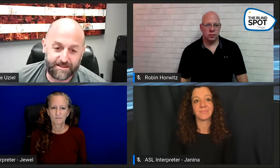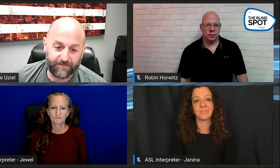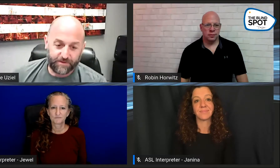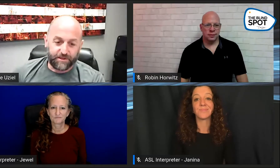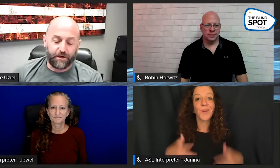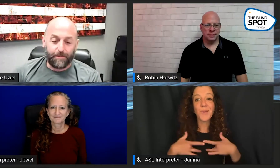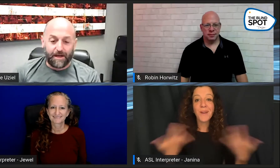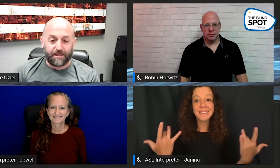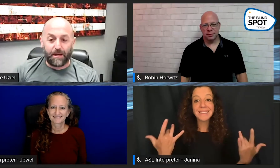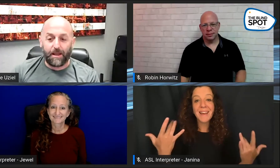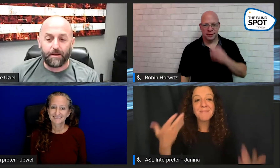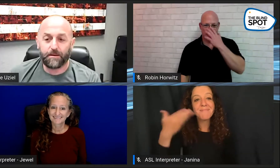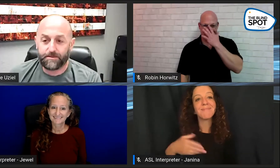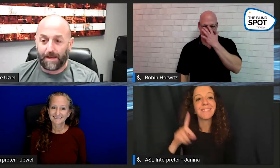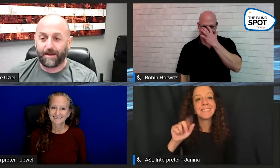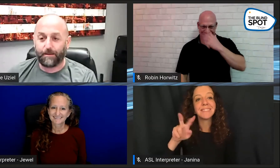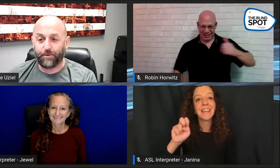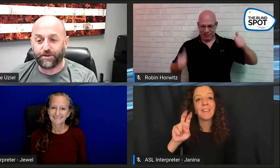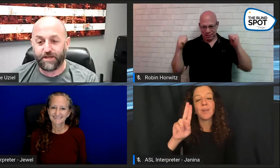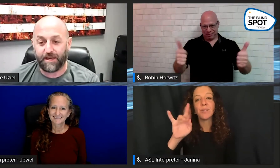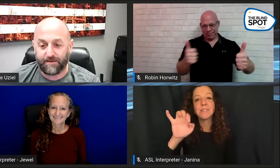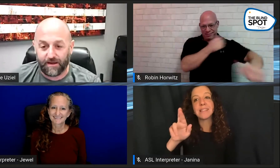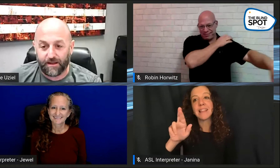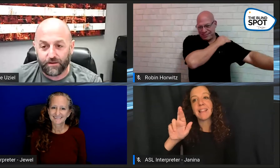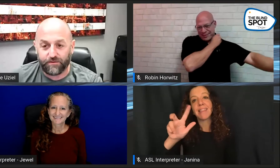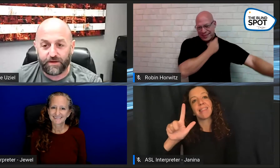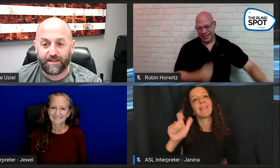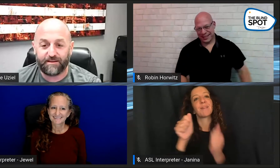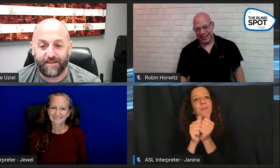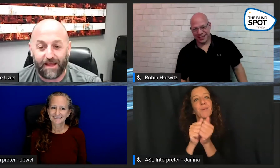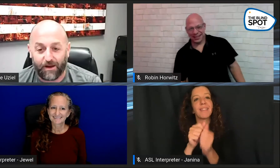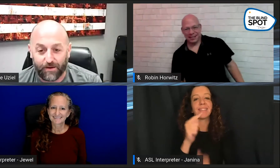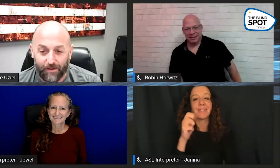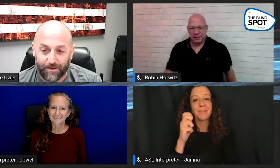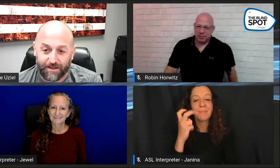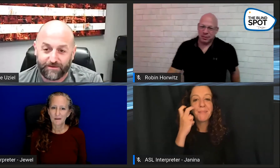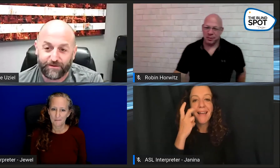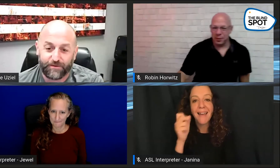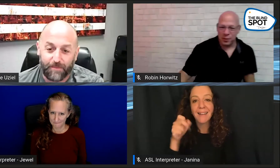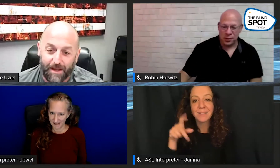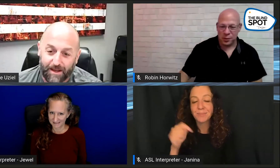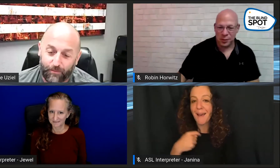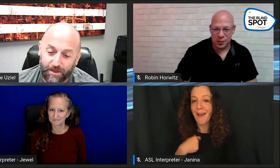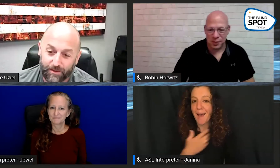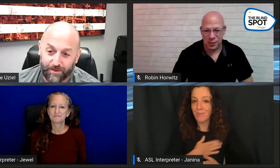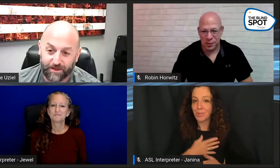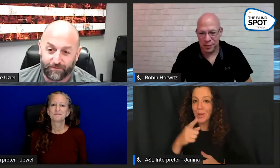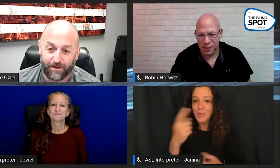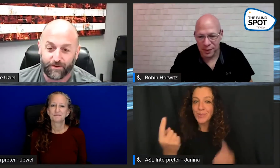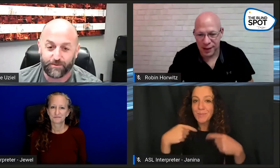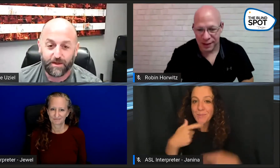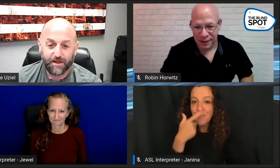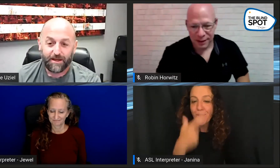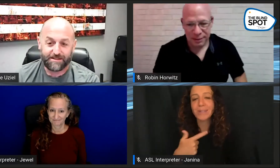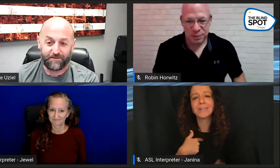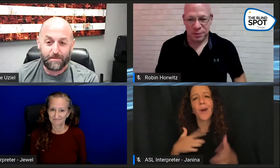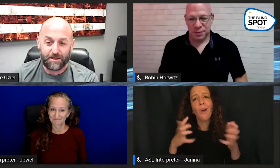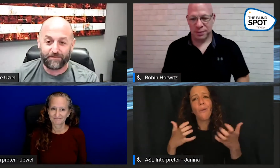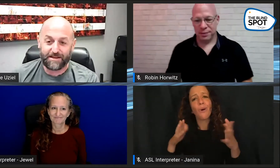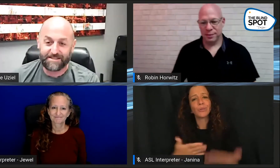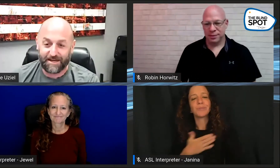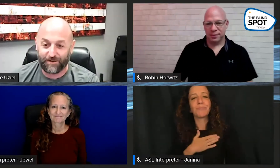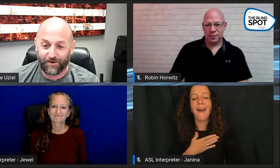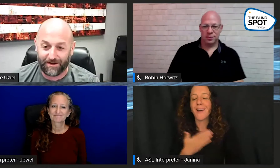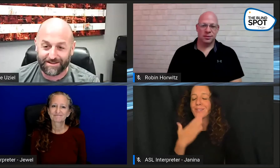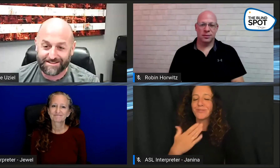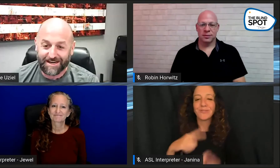What's up, guys? Dave Uziel here, back at the Planet Spot. Appreciate you checking this out. I want to introduce my really, really good friend who is a familiar